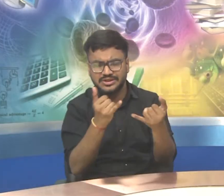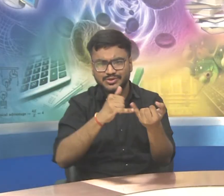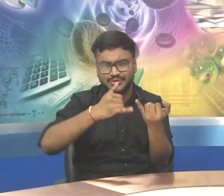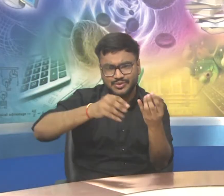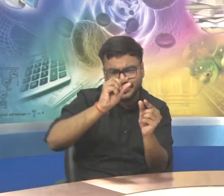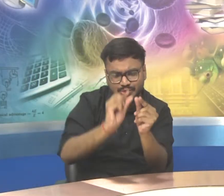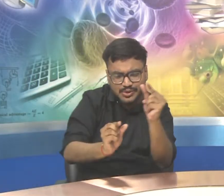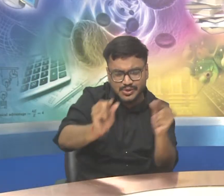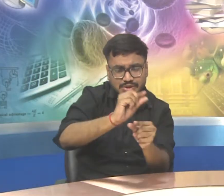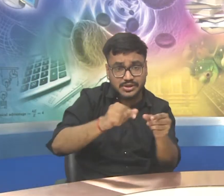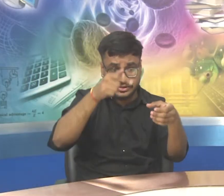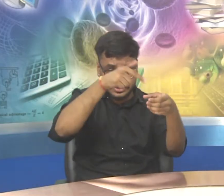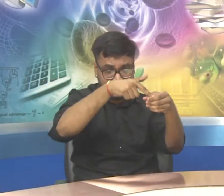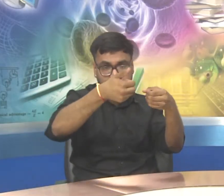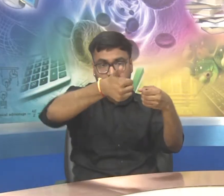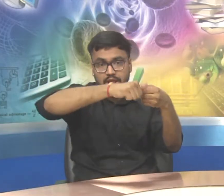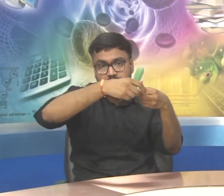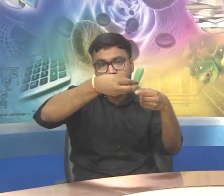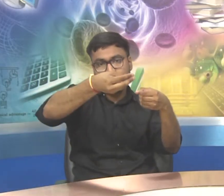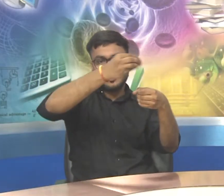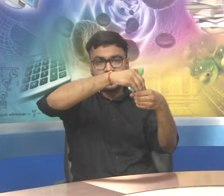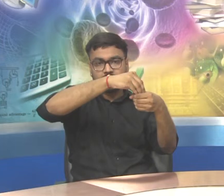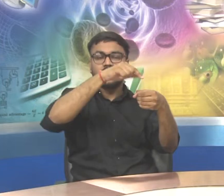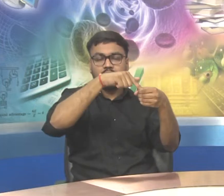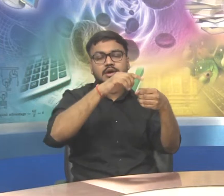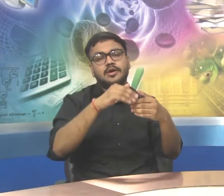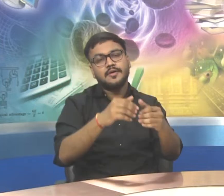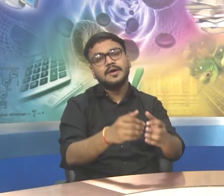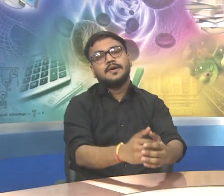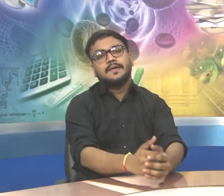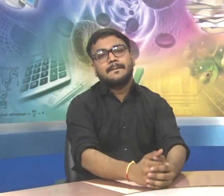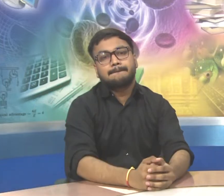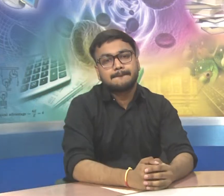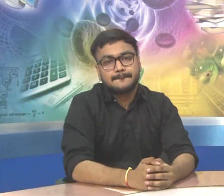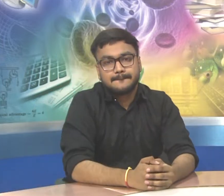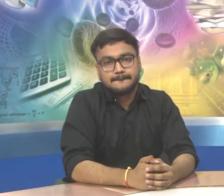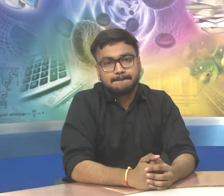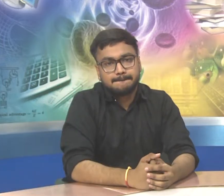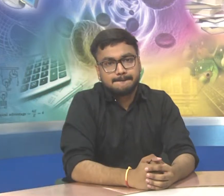And solvent, the substance that dissolves the solute.